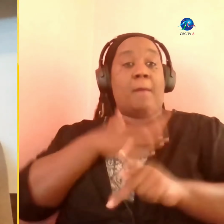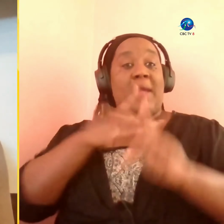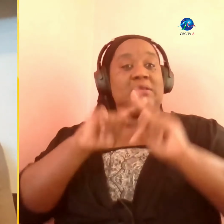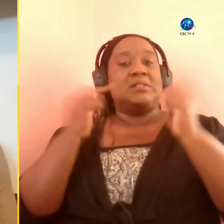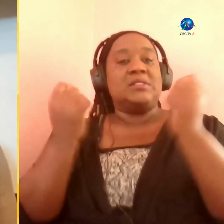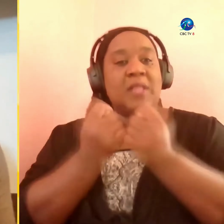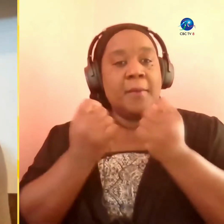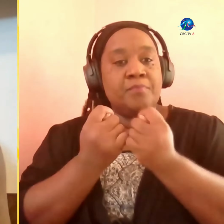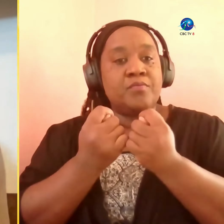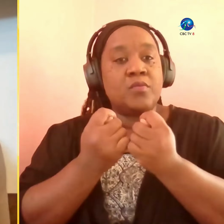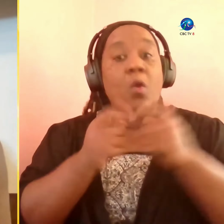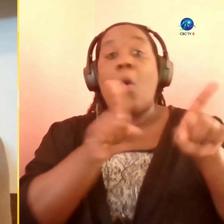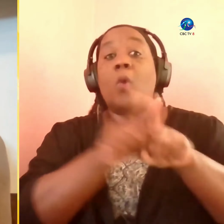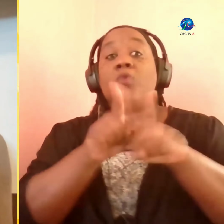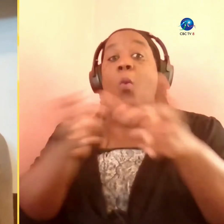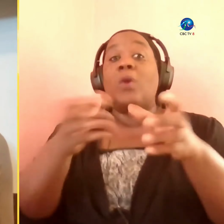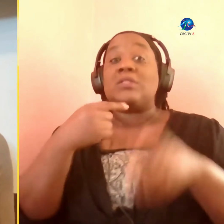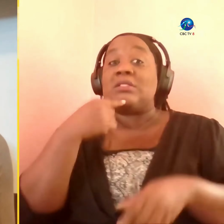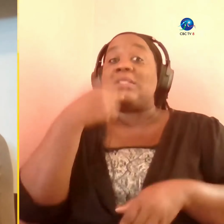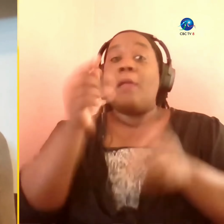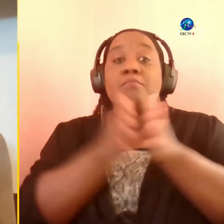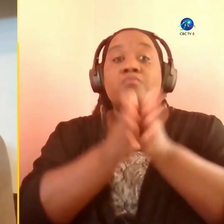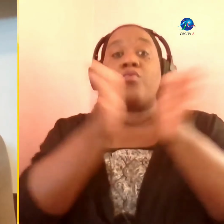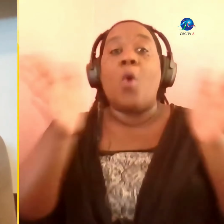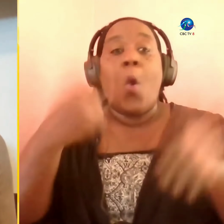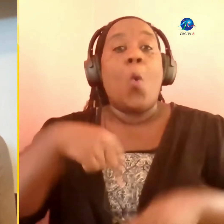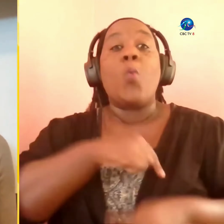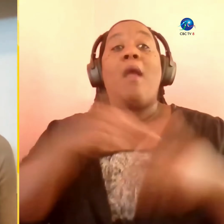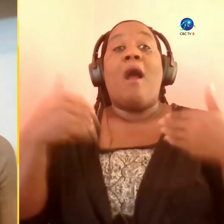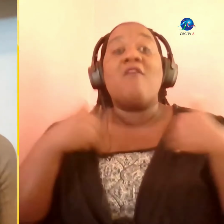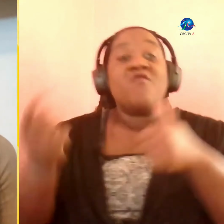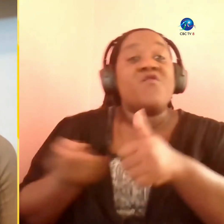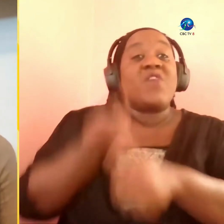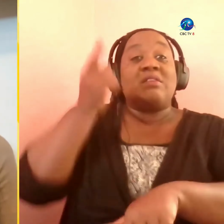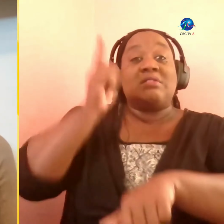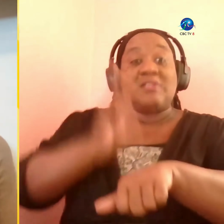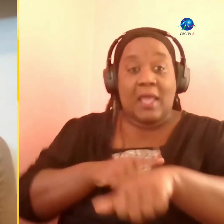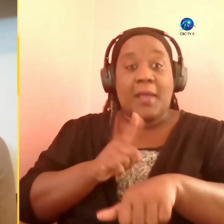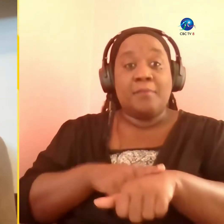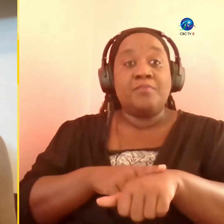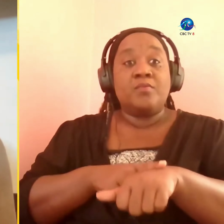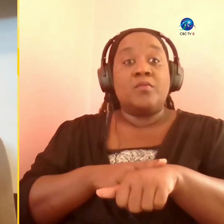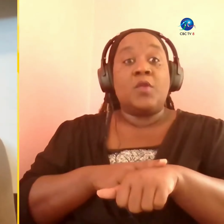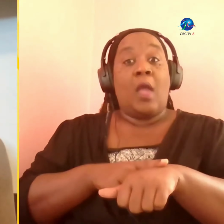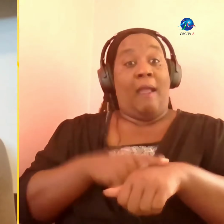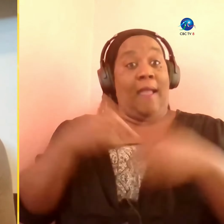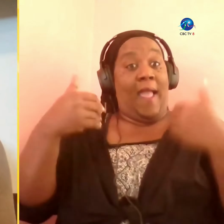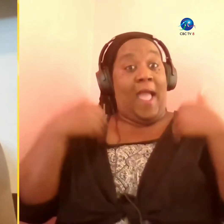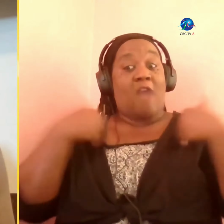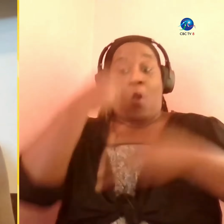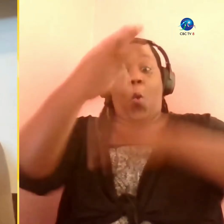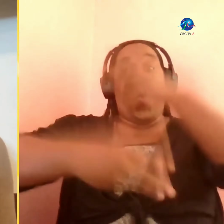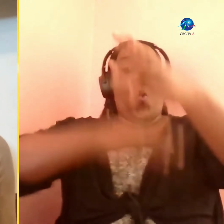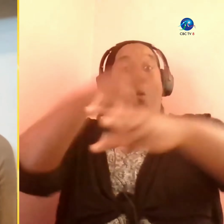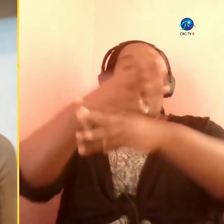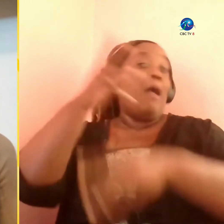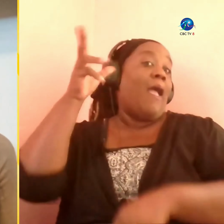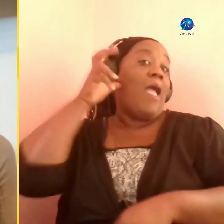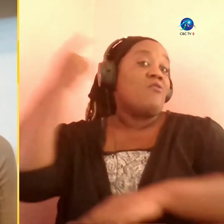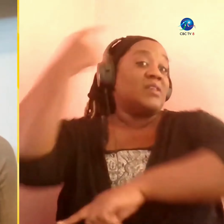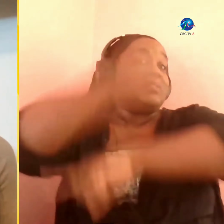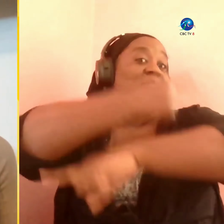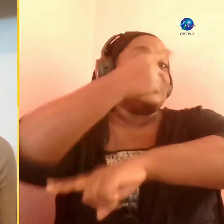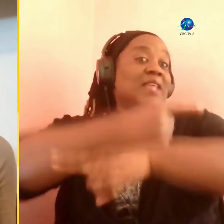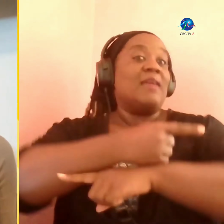we do have for the very first time in Barbados, World Hearing Day event. And this was sanctioned by the World Health